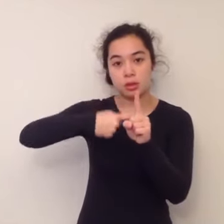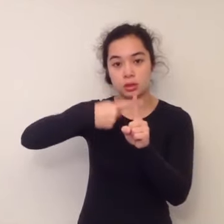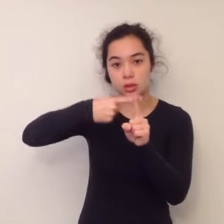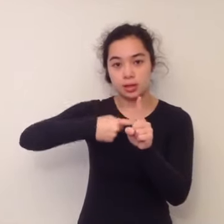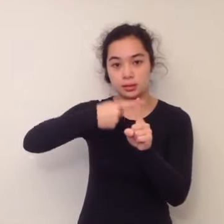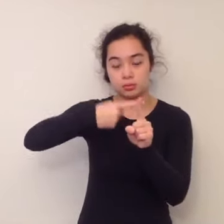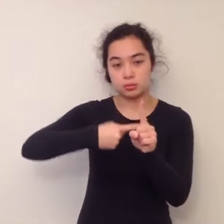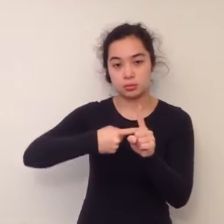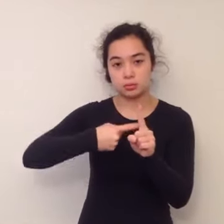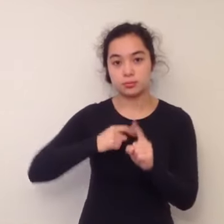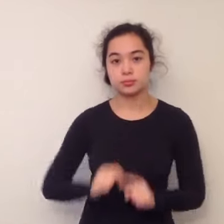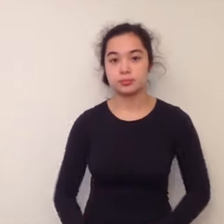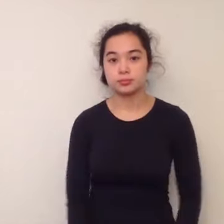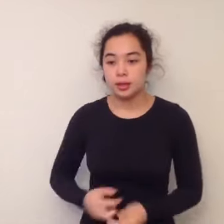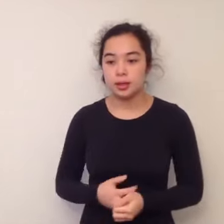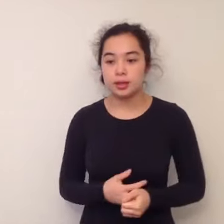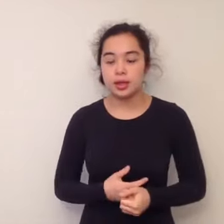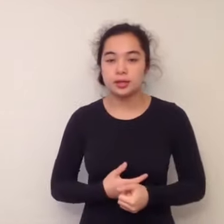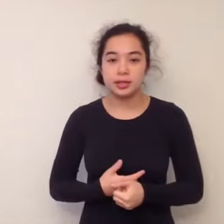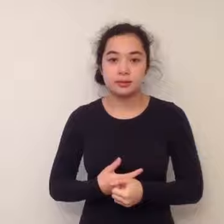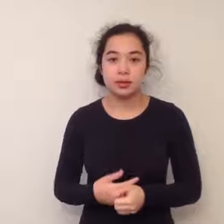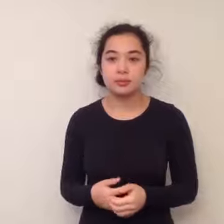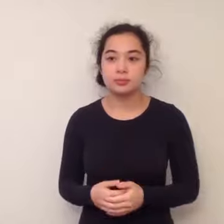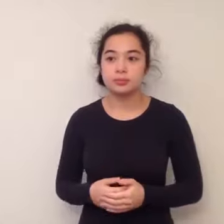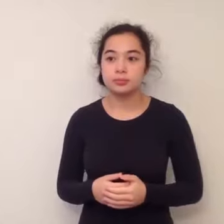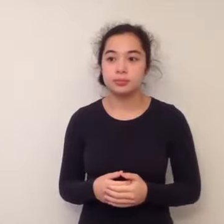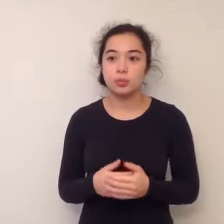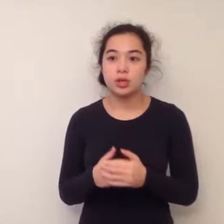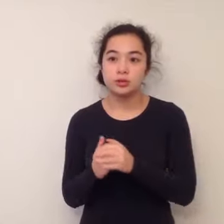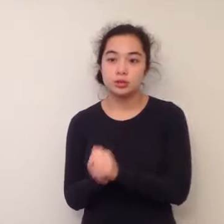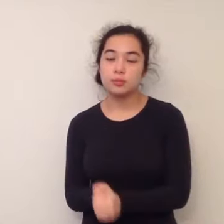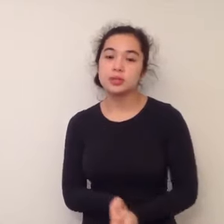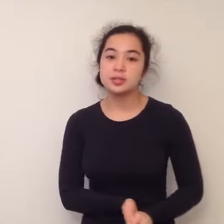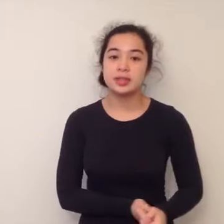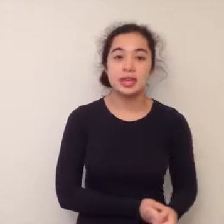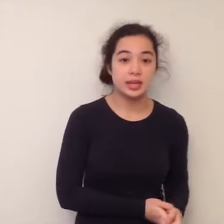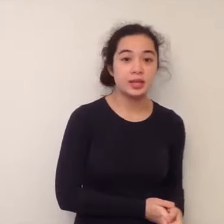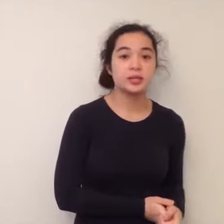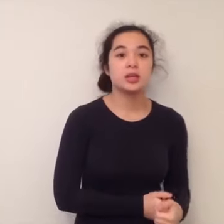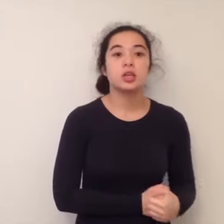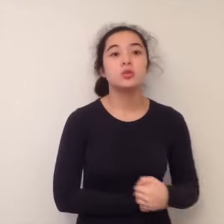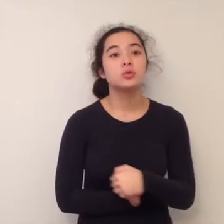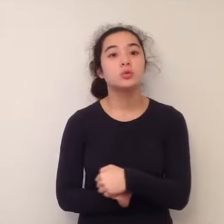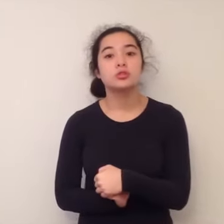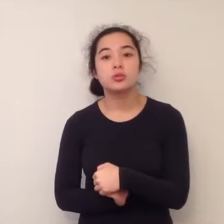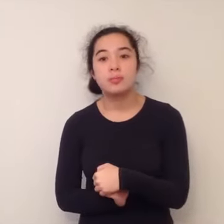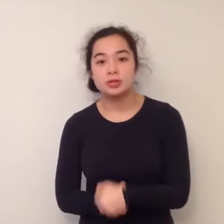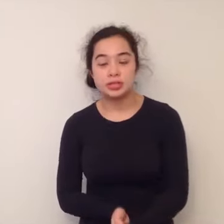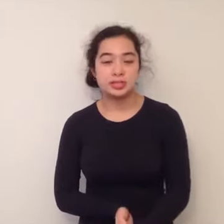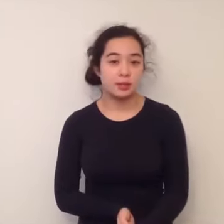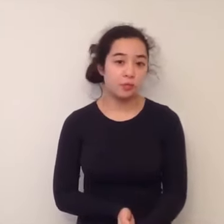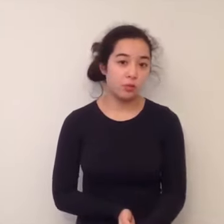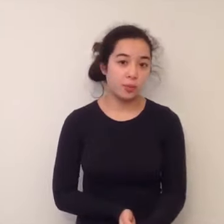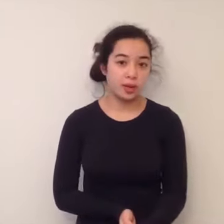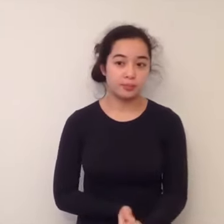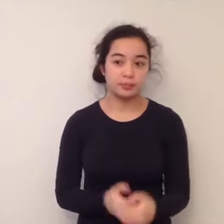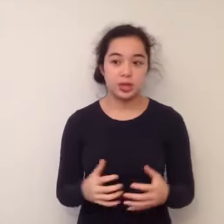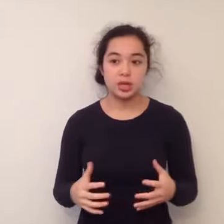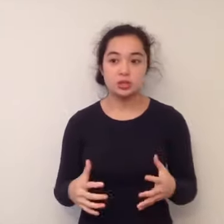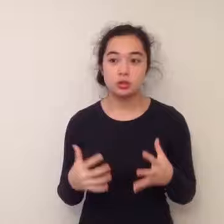Monthly. And then, when you do the months of the year, you do it mostly in the same form. You do them